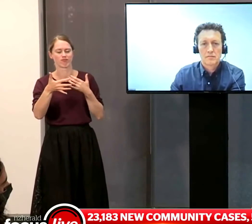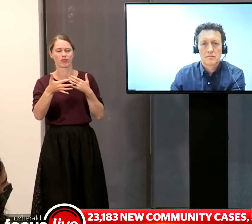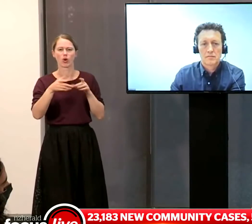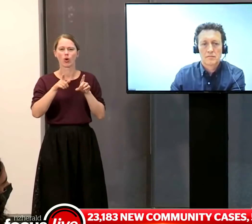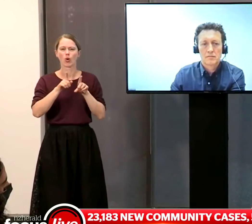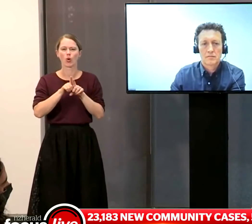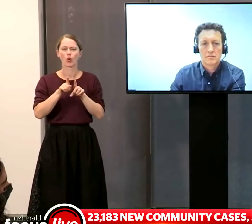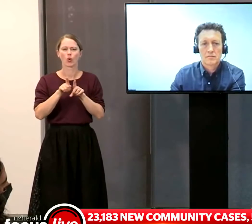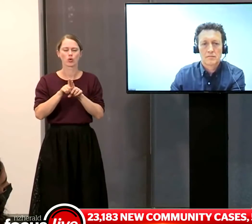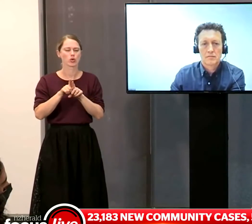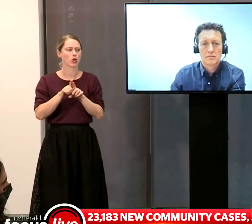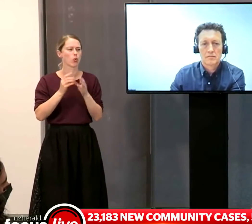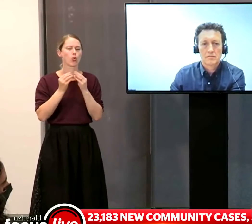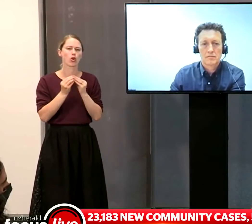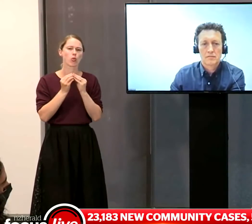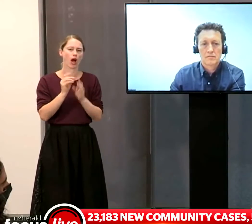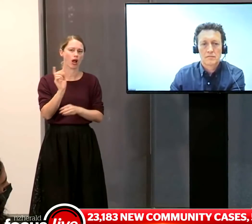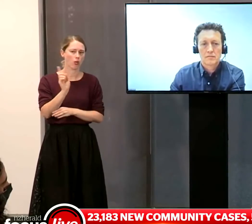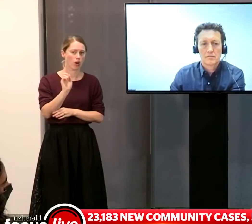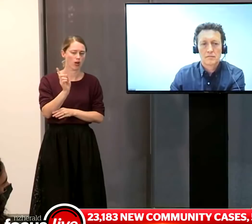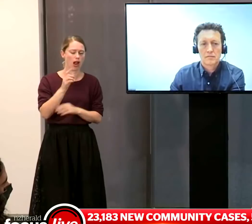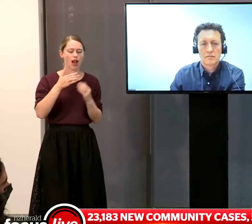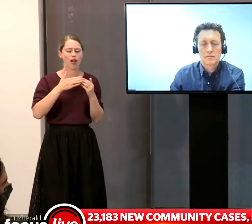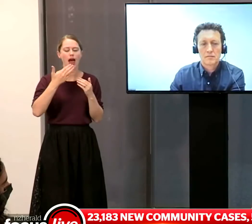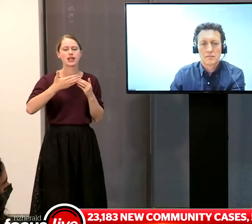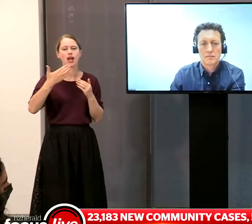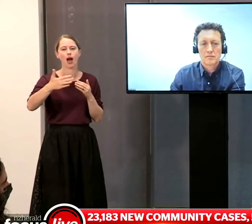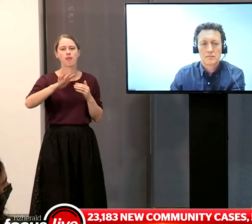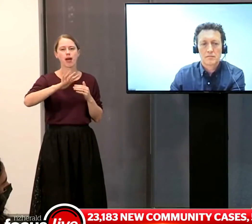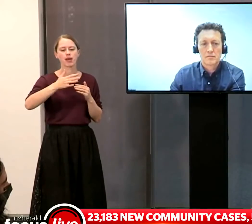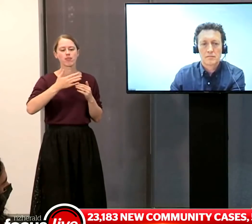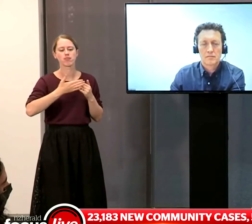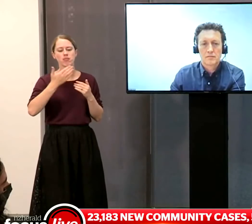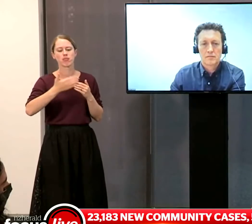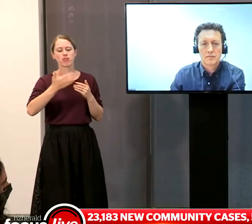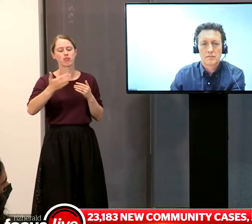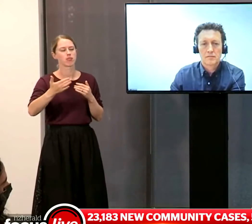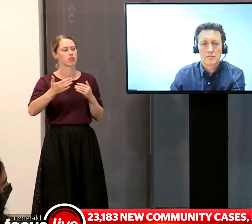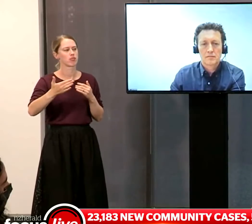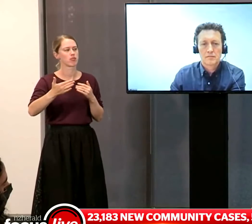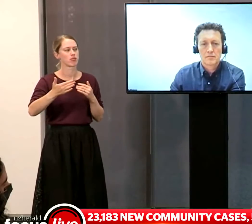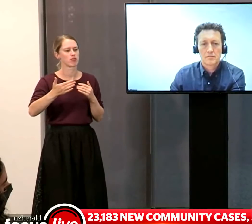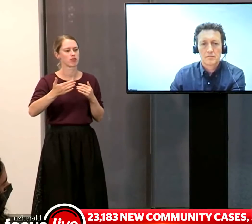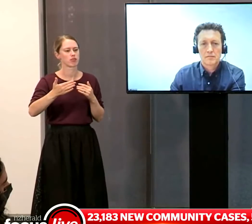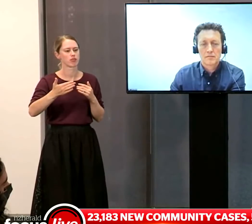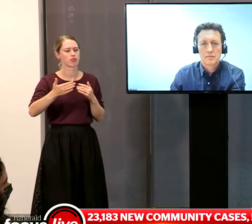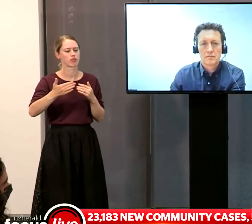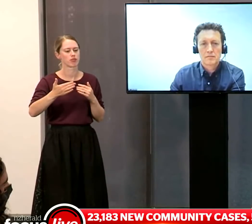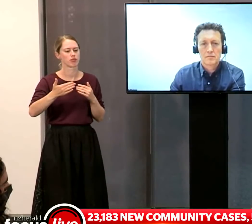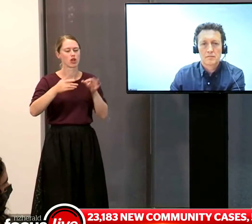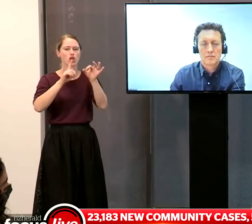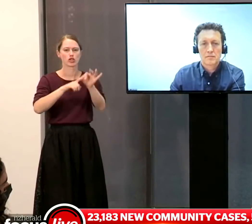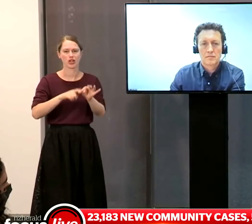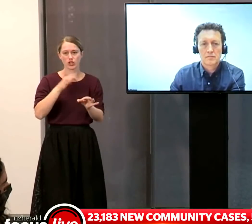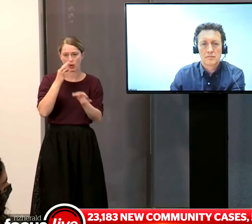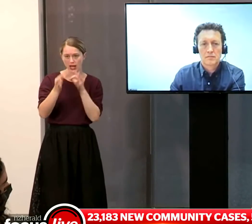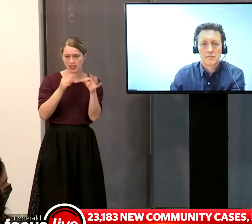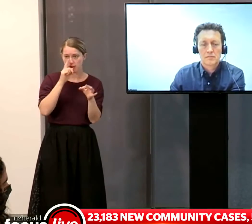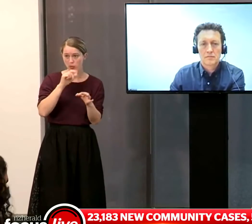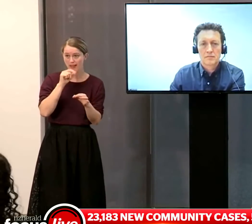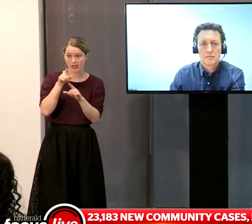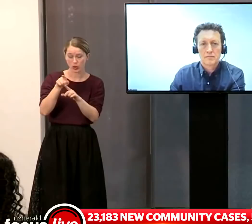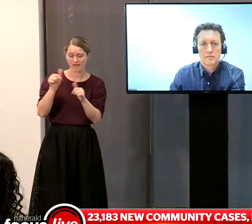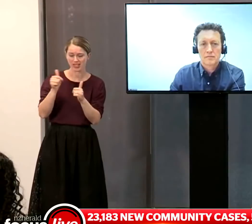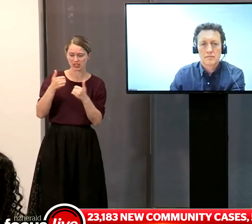will be in perhaps a little further down the track doing a survey which will ask people about whether they've